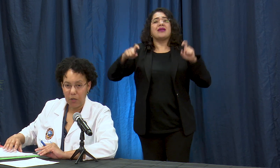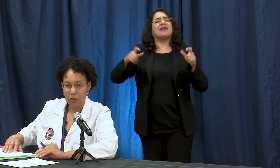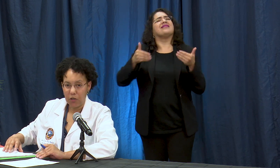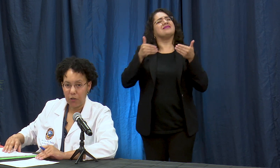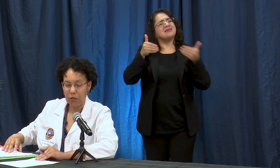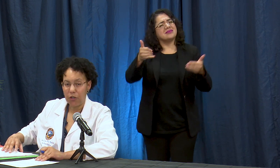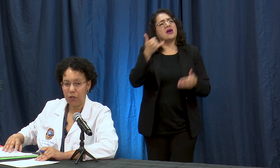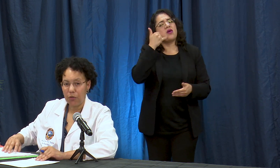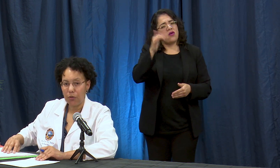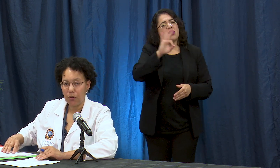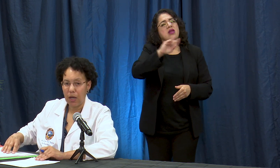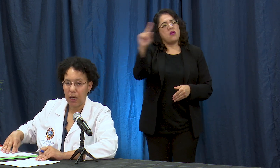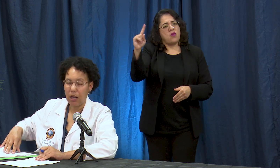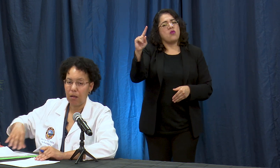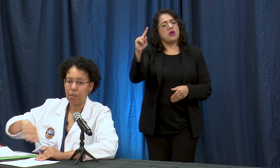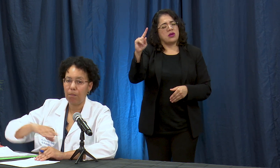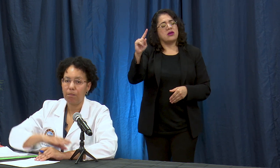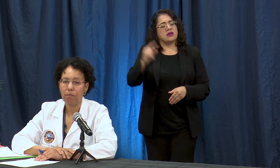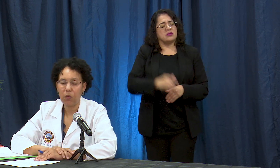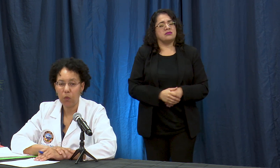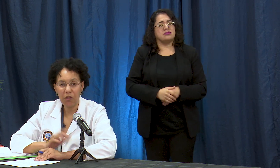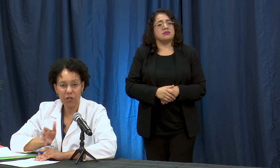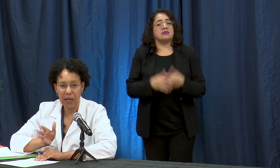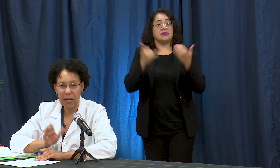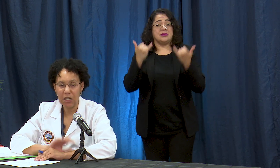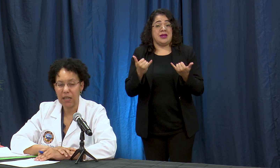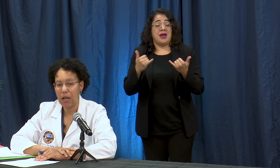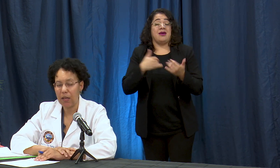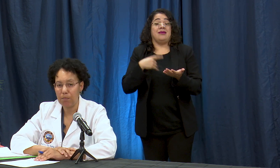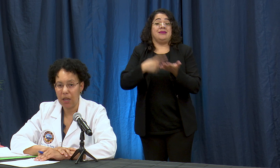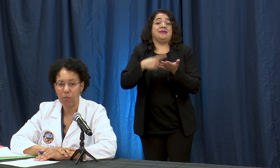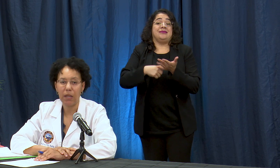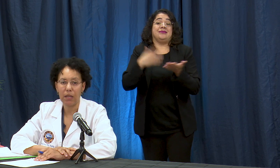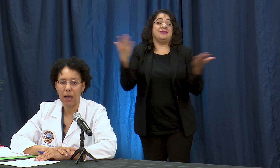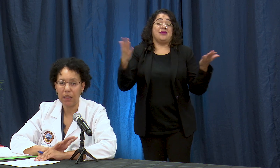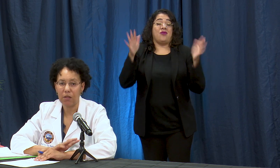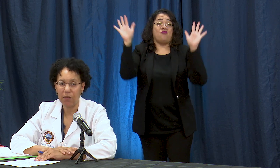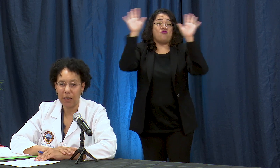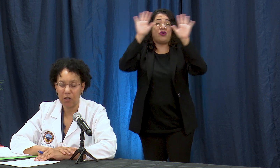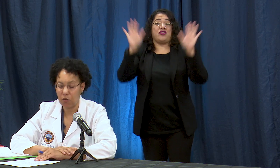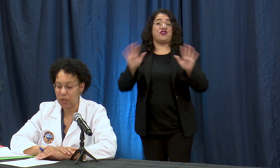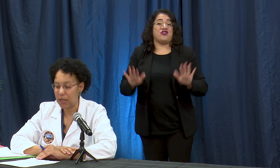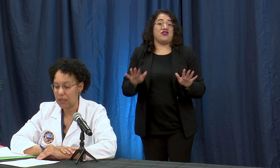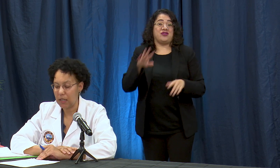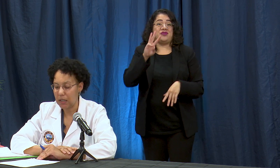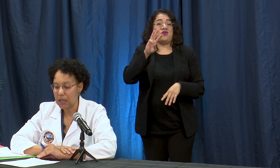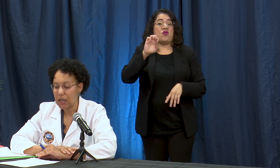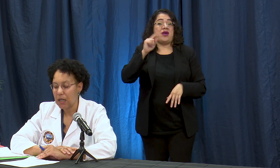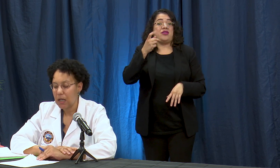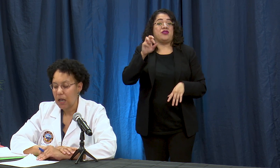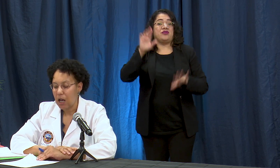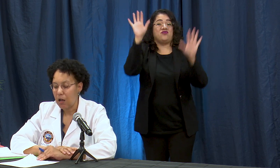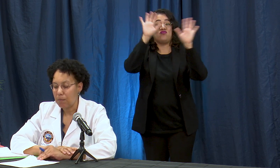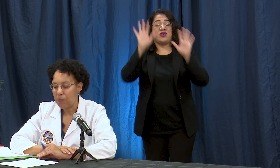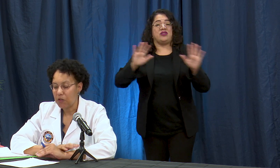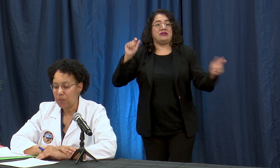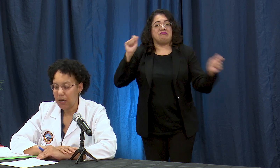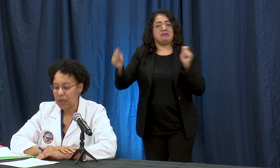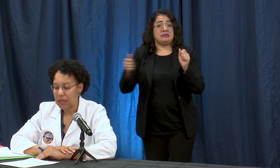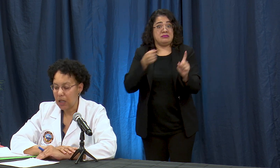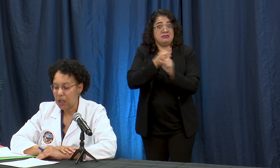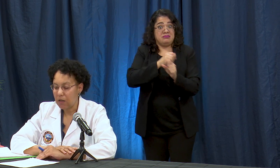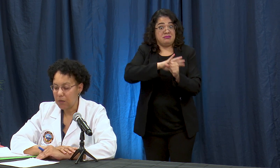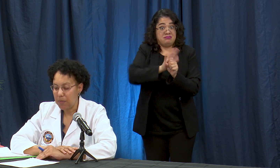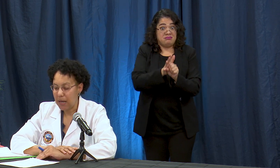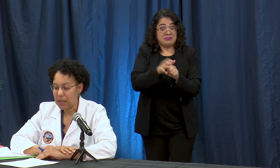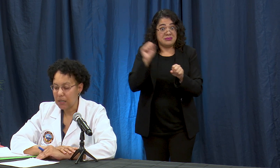So now I'm going to turn to the weather change and how that may or may not affect COVID-19. There's